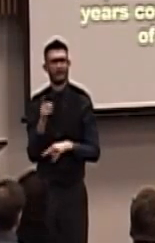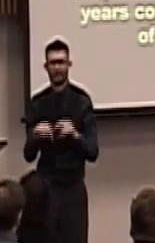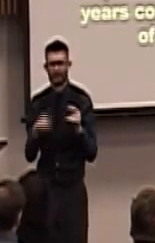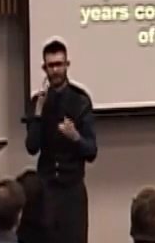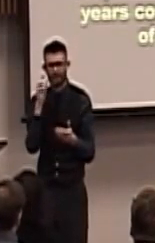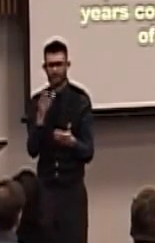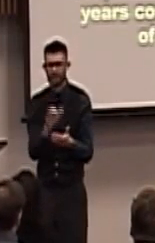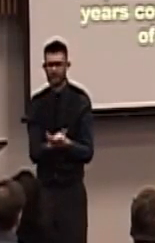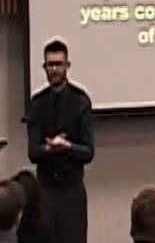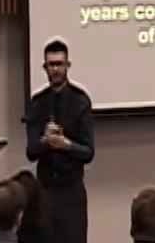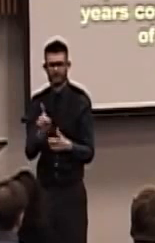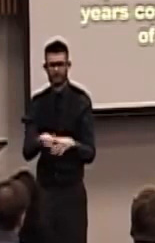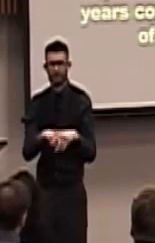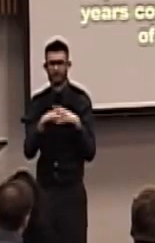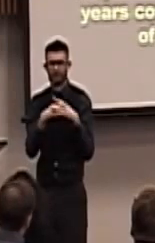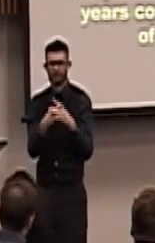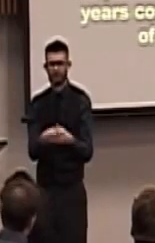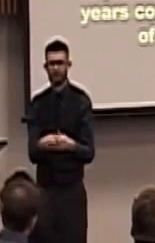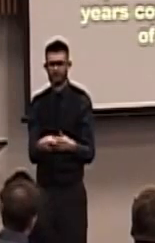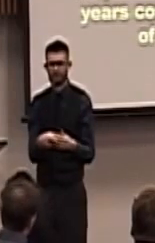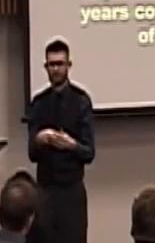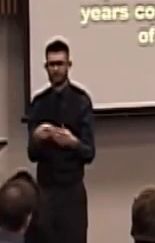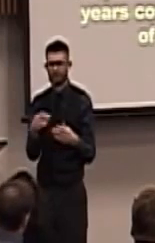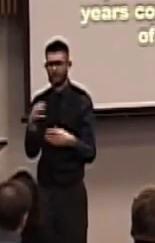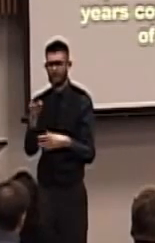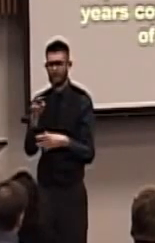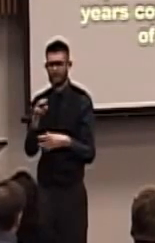kept multiplying, literally multiplying.